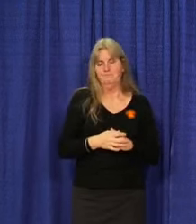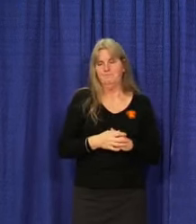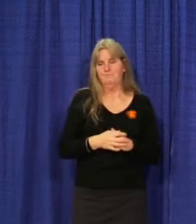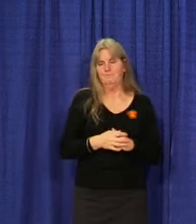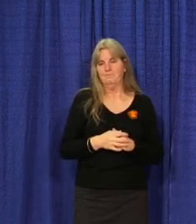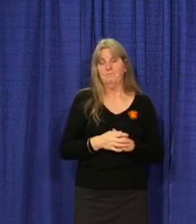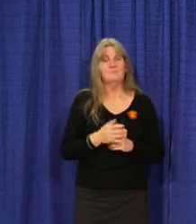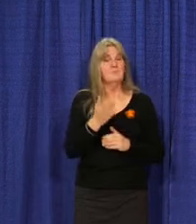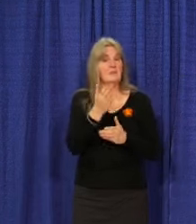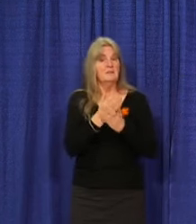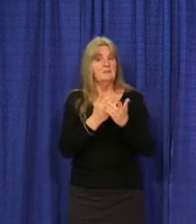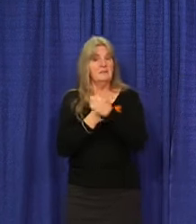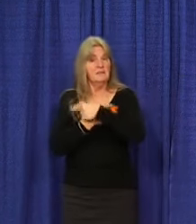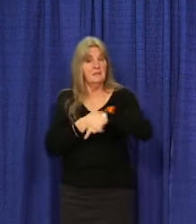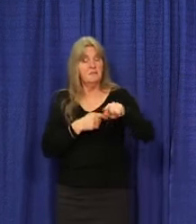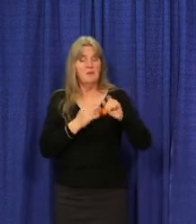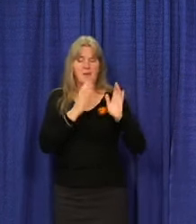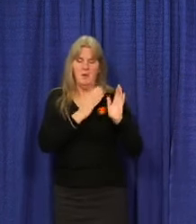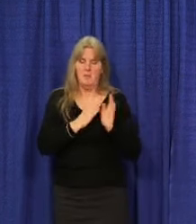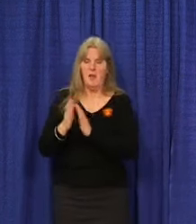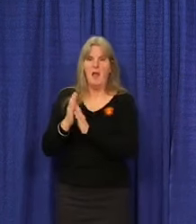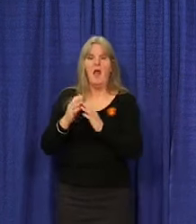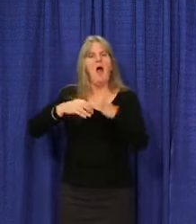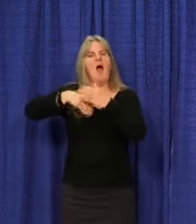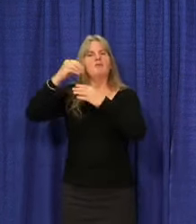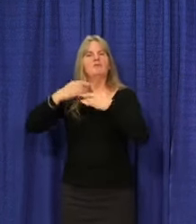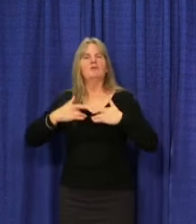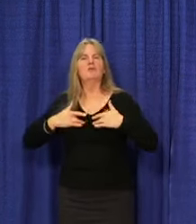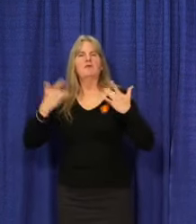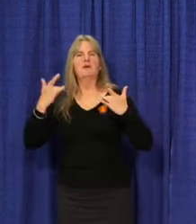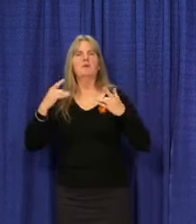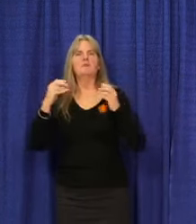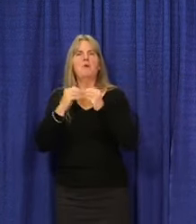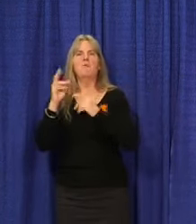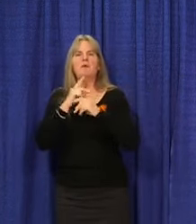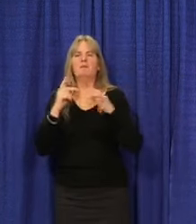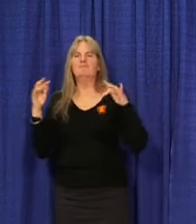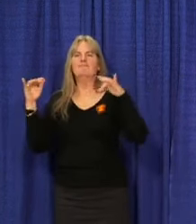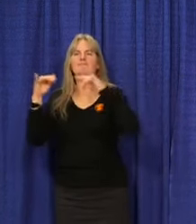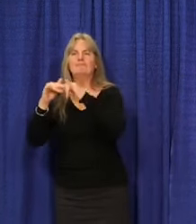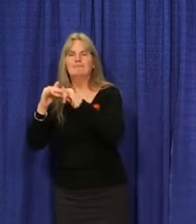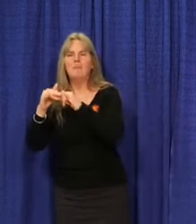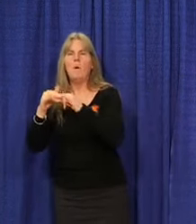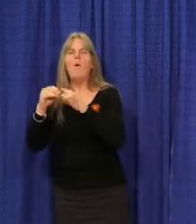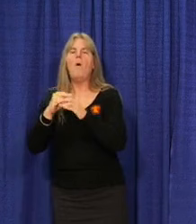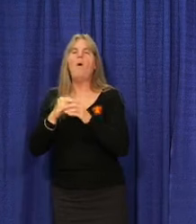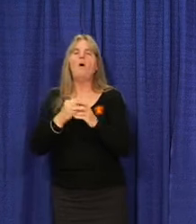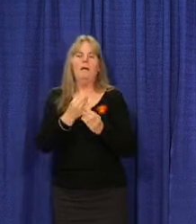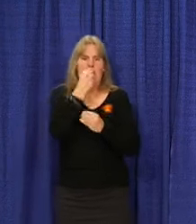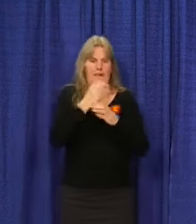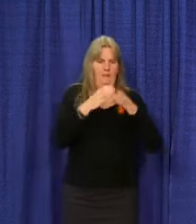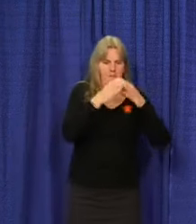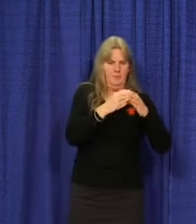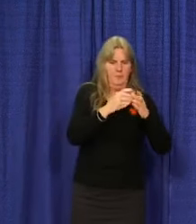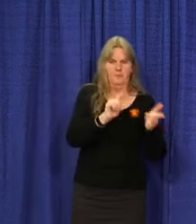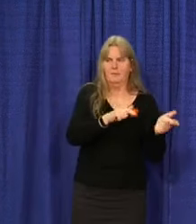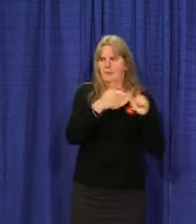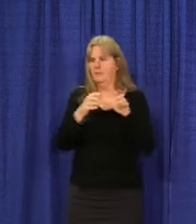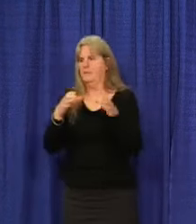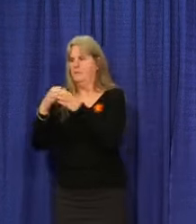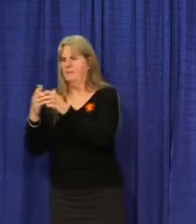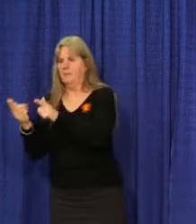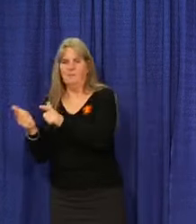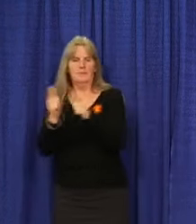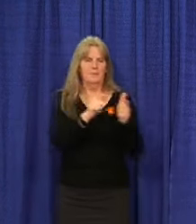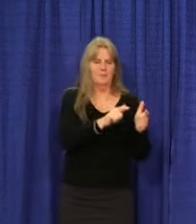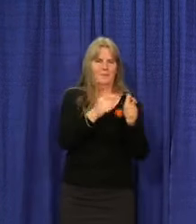Some people are planning outdoor gatherings to accommodate larger family groups, or even serving dinner in shifts. And these are